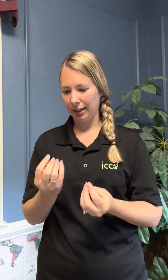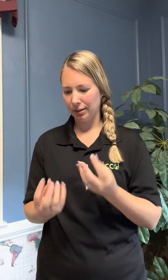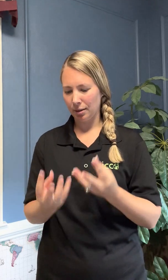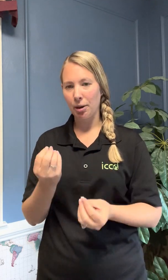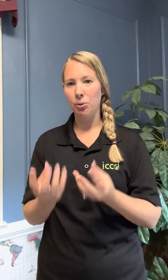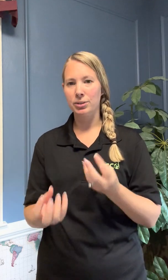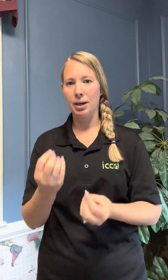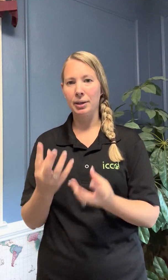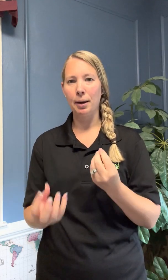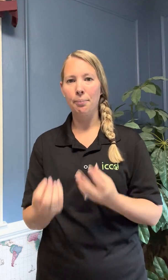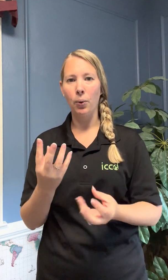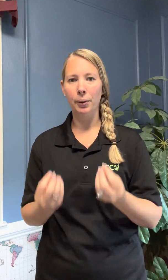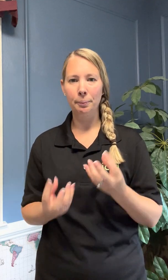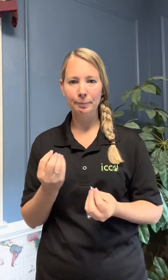the bubbles coming up, boil.